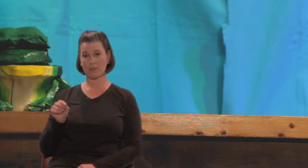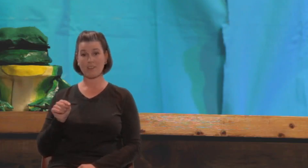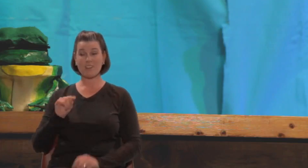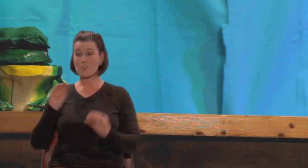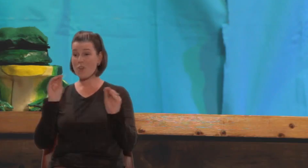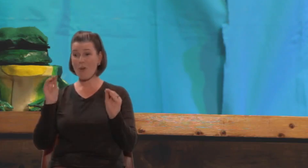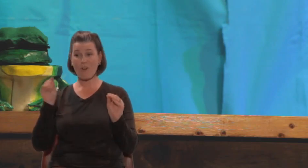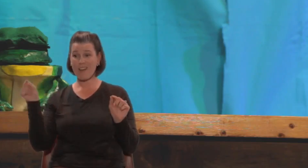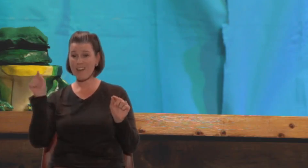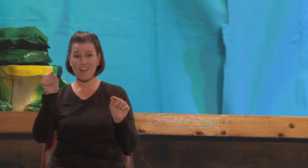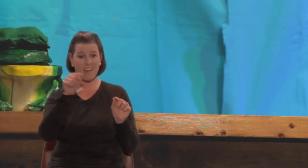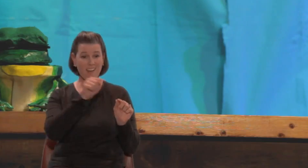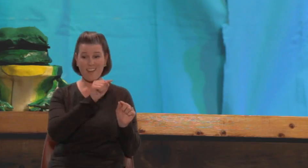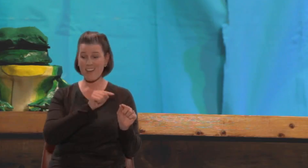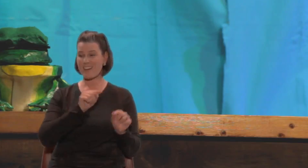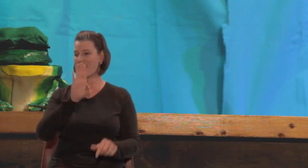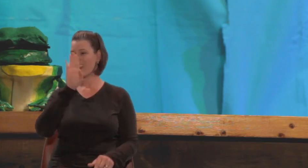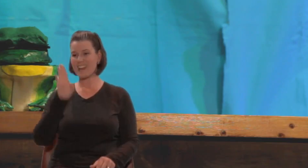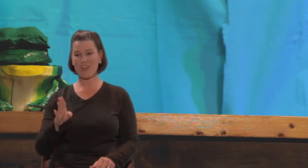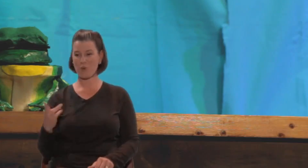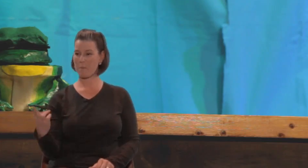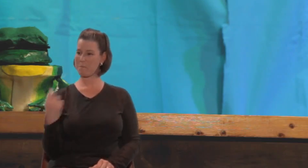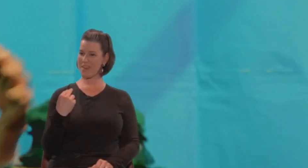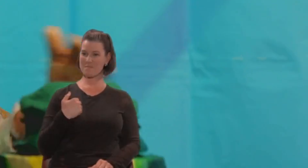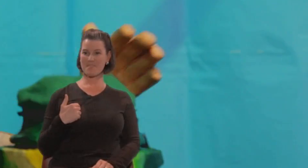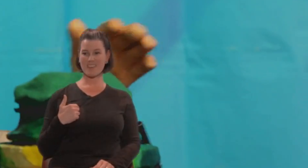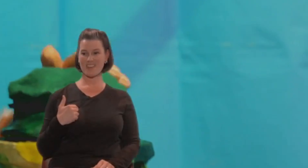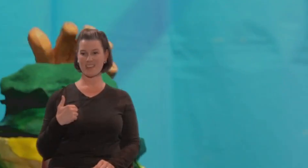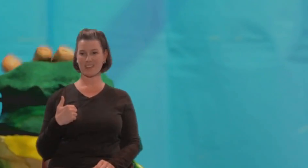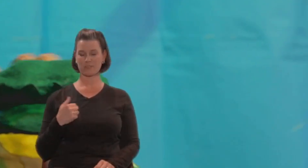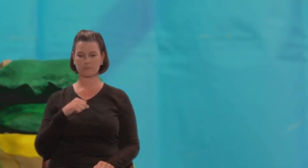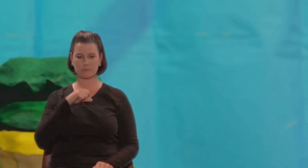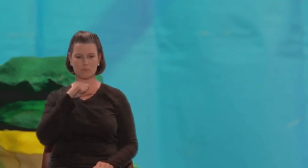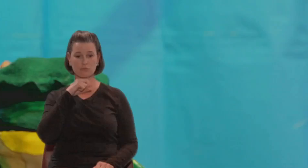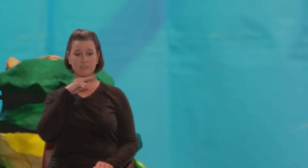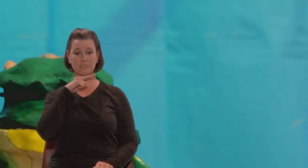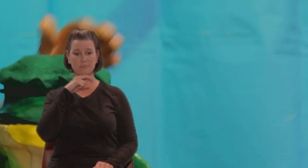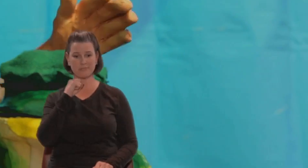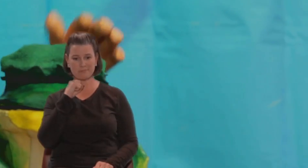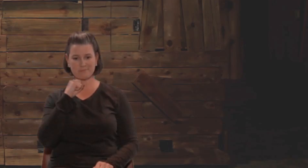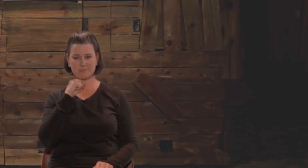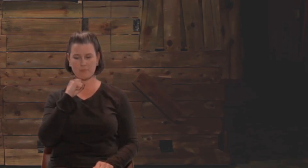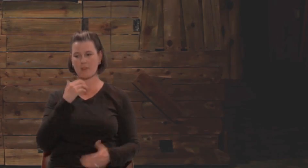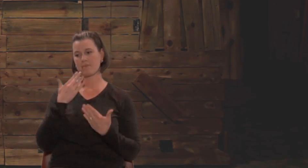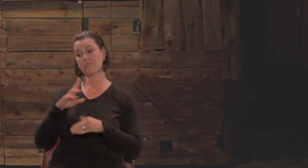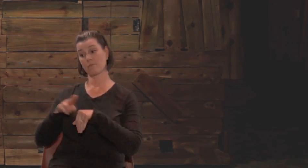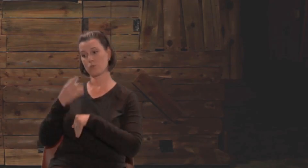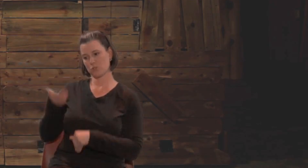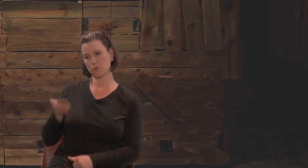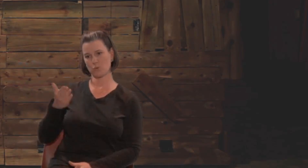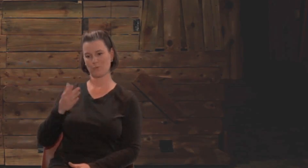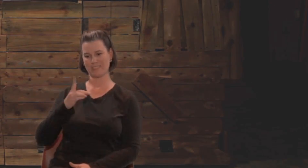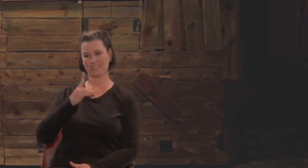can ever beat me. Ribbit. Thanks, of course, to you, Daniel Webster.